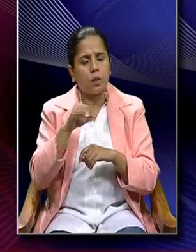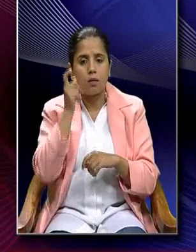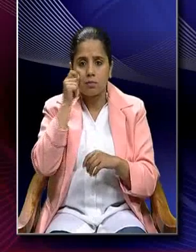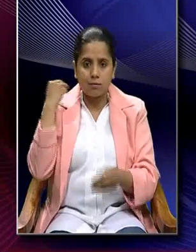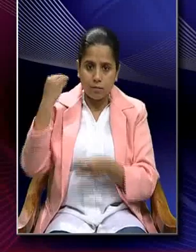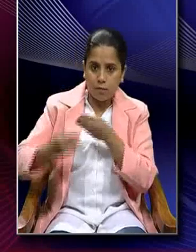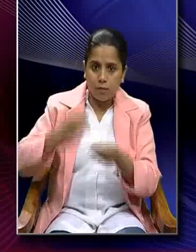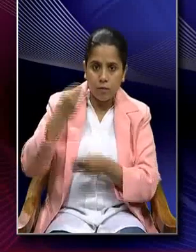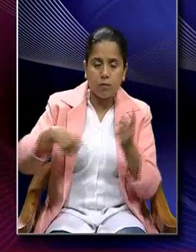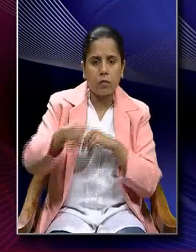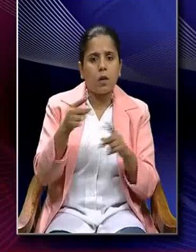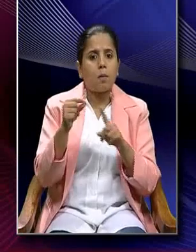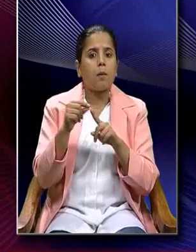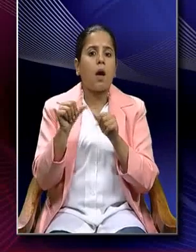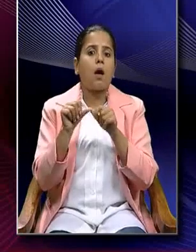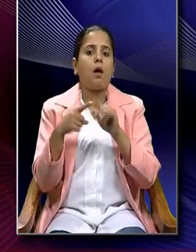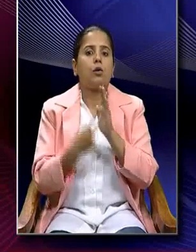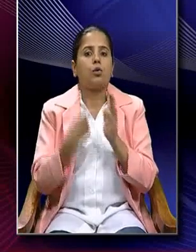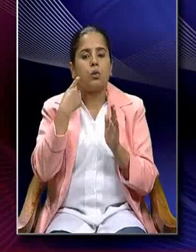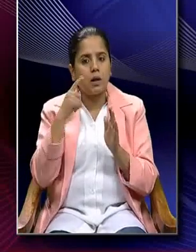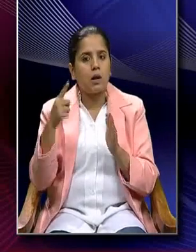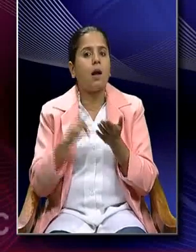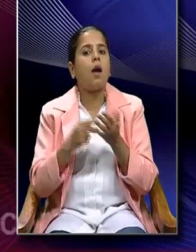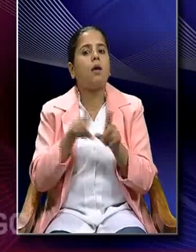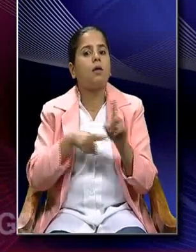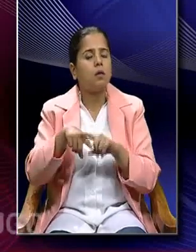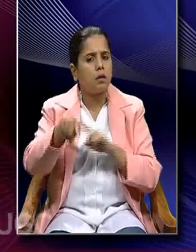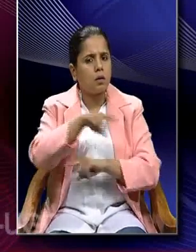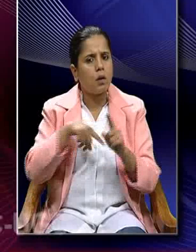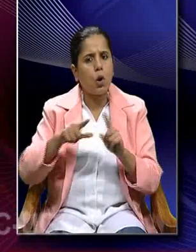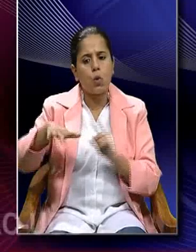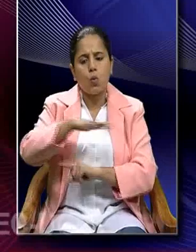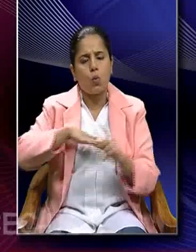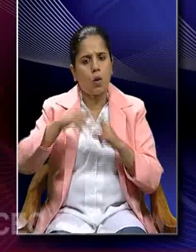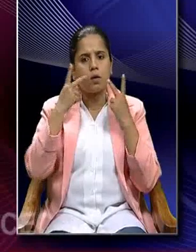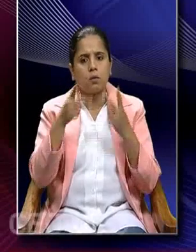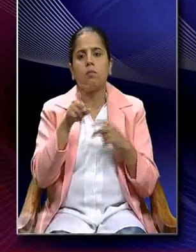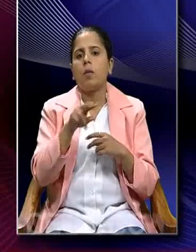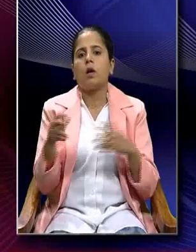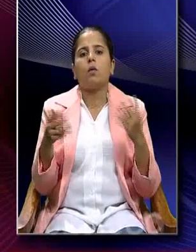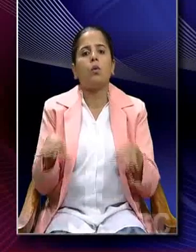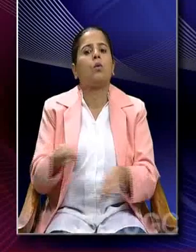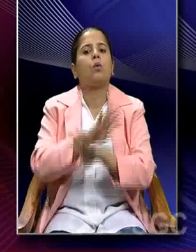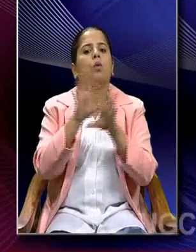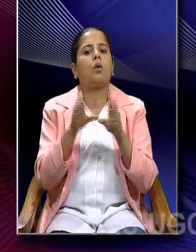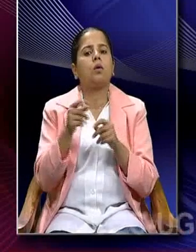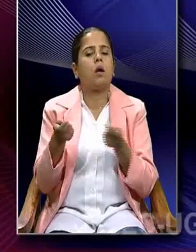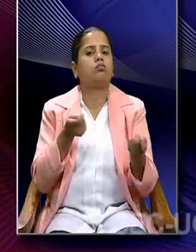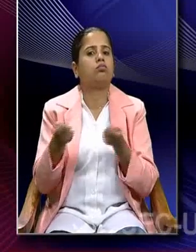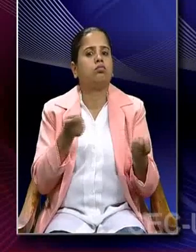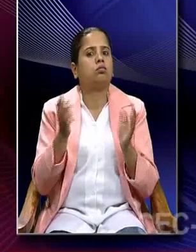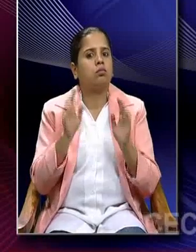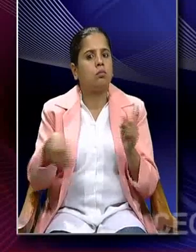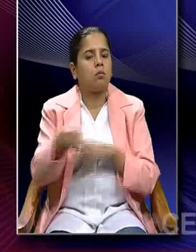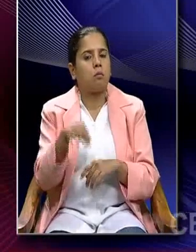patriarchy, patrilineality and patrilocality means that there is overall dominance and a